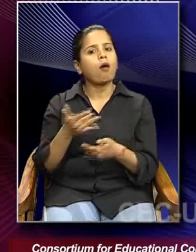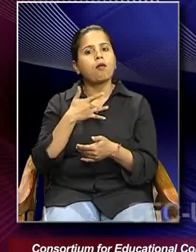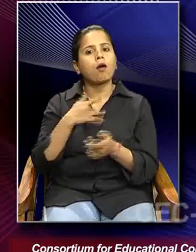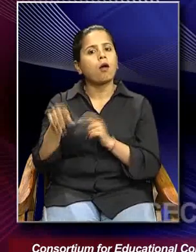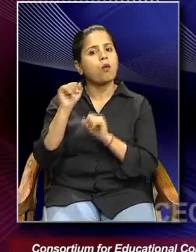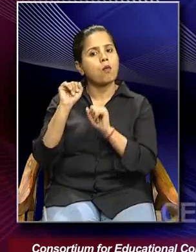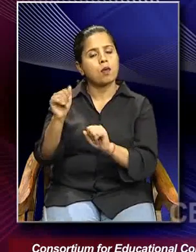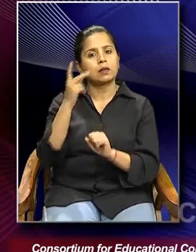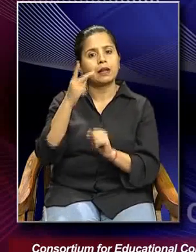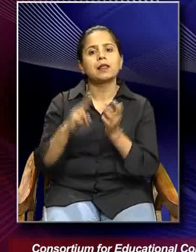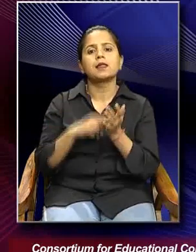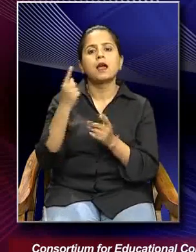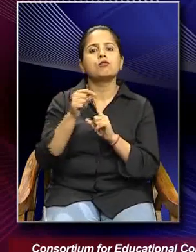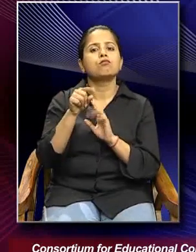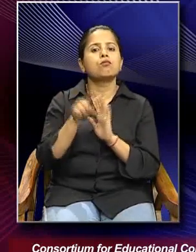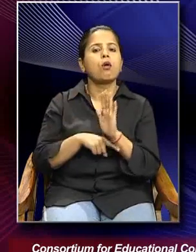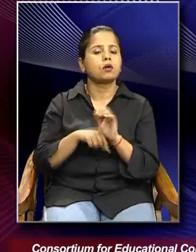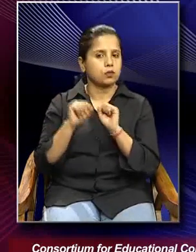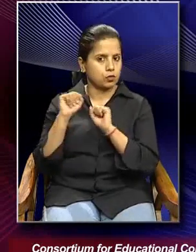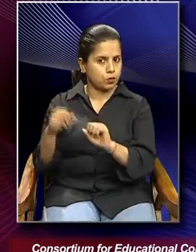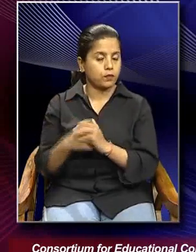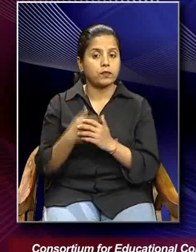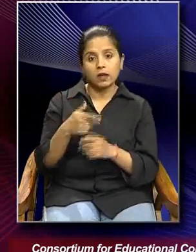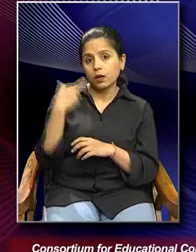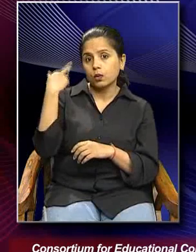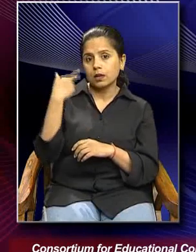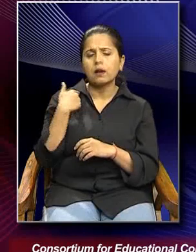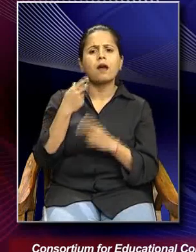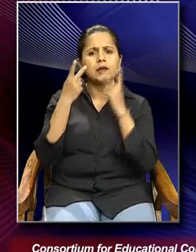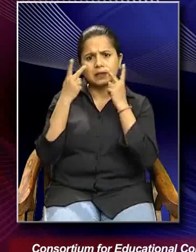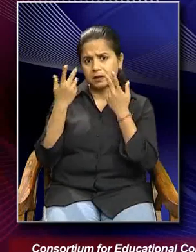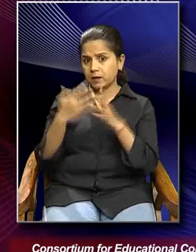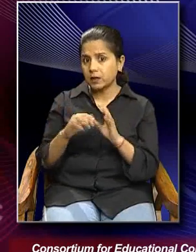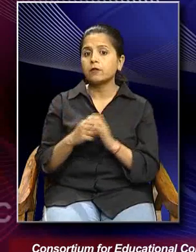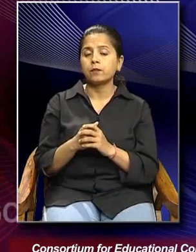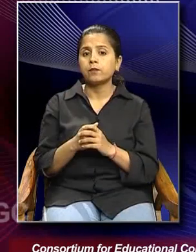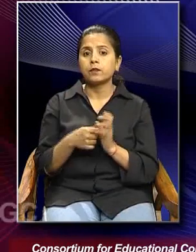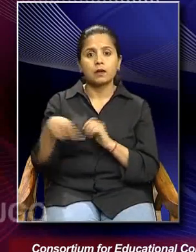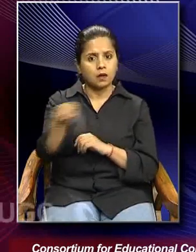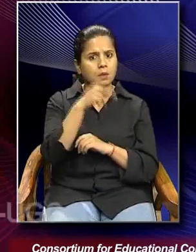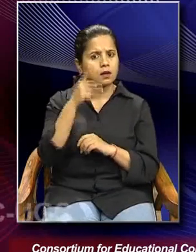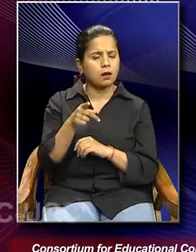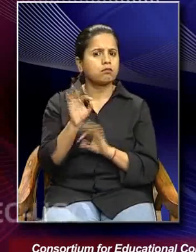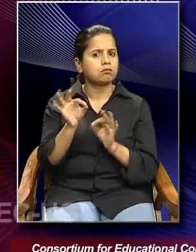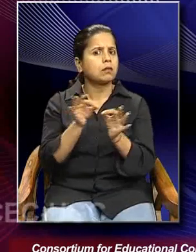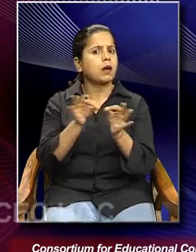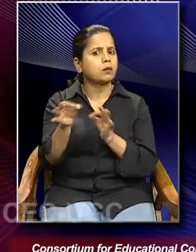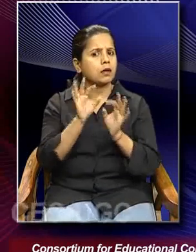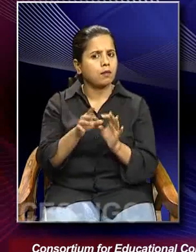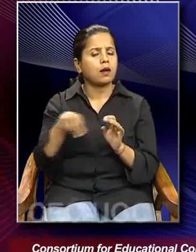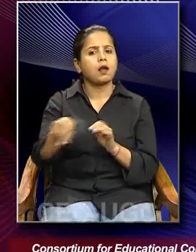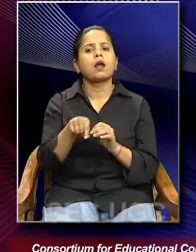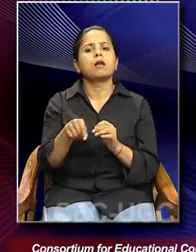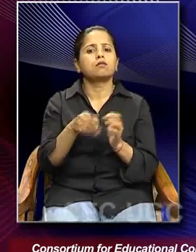to their national policies. So therefore we observe that there is a well-defined stream of